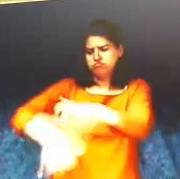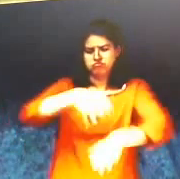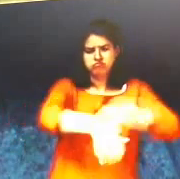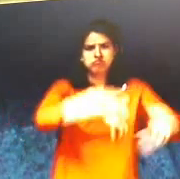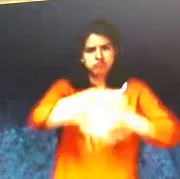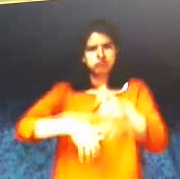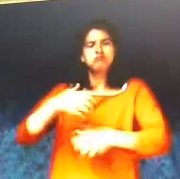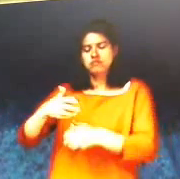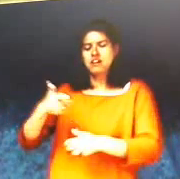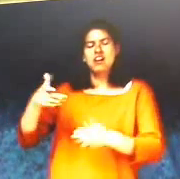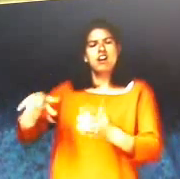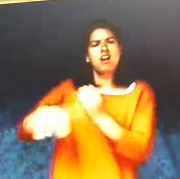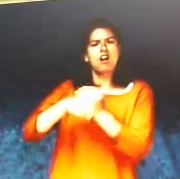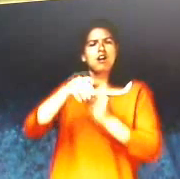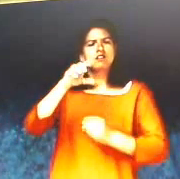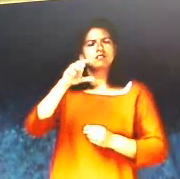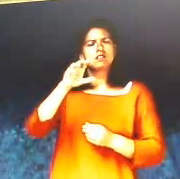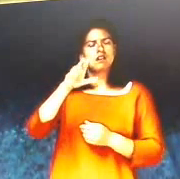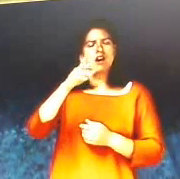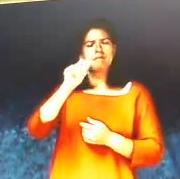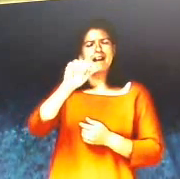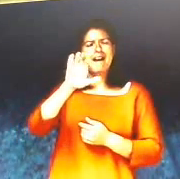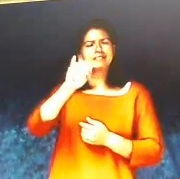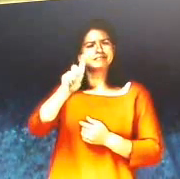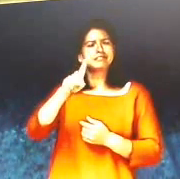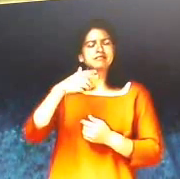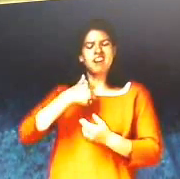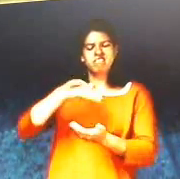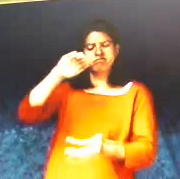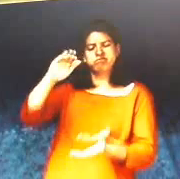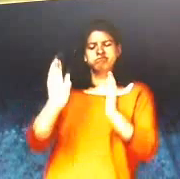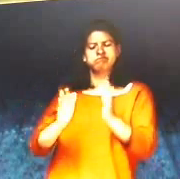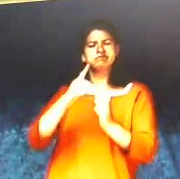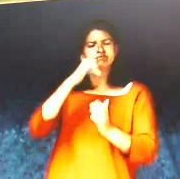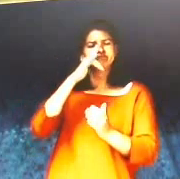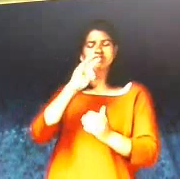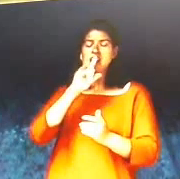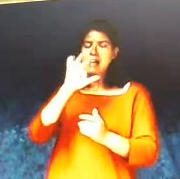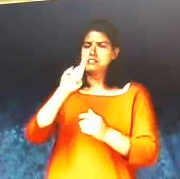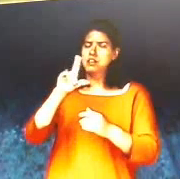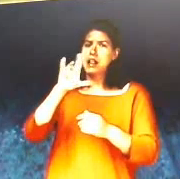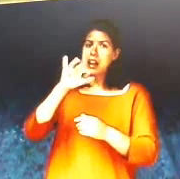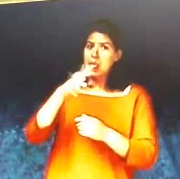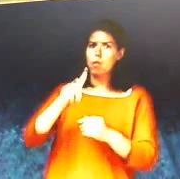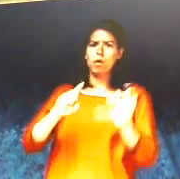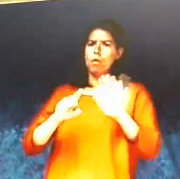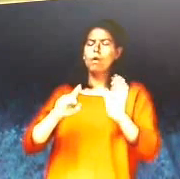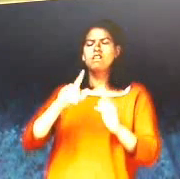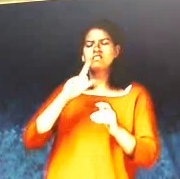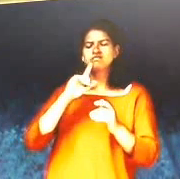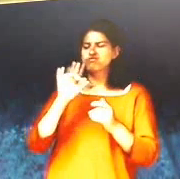entire garden and I till up the soil, or I till up the ground, and